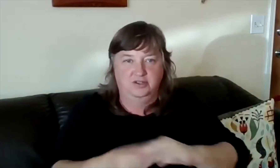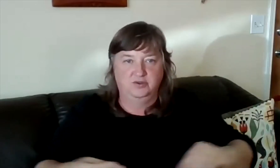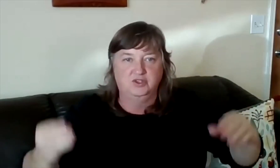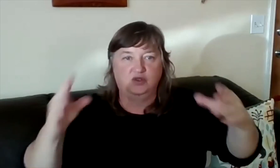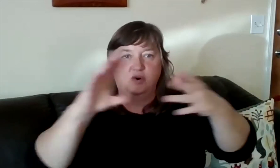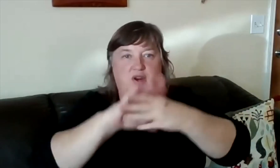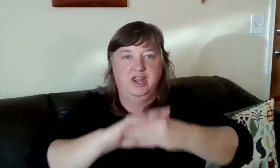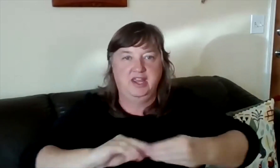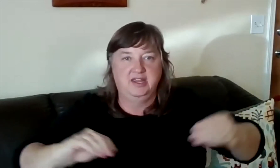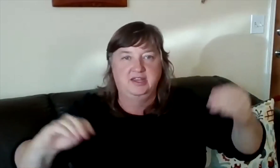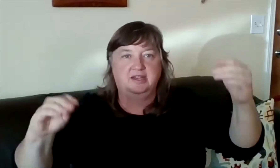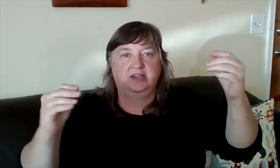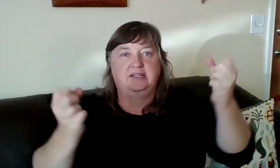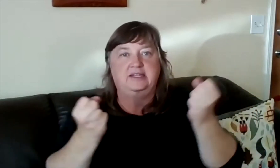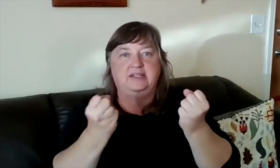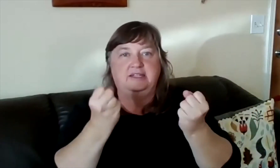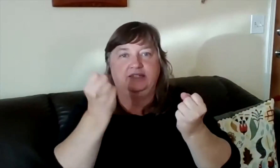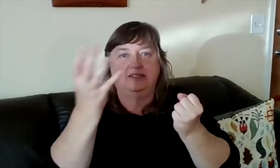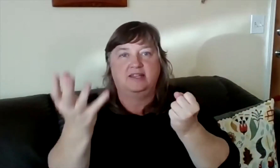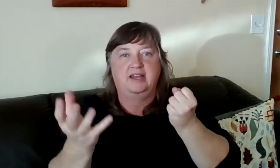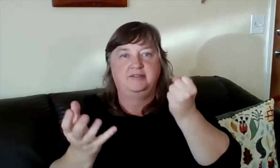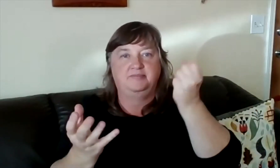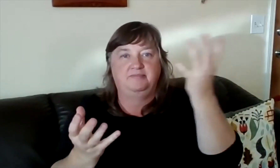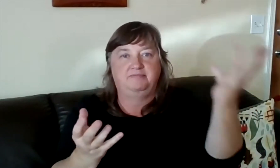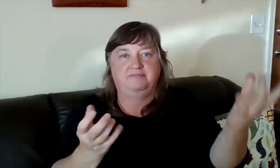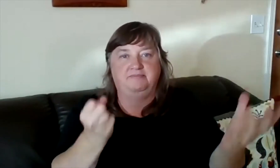a story in sign.